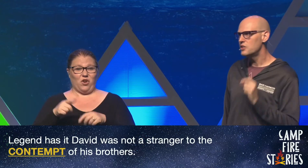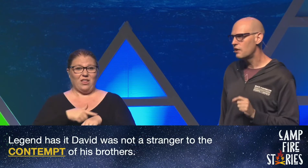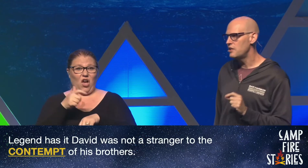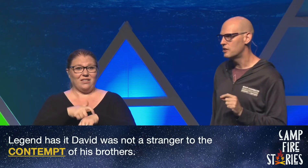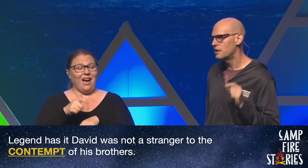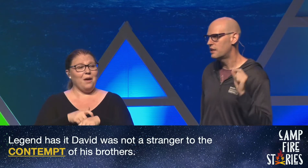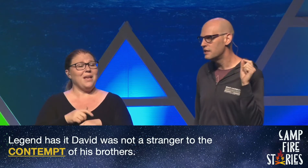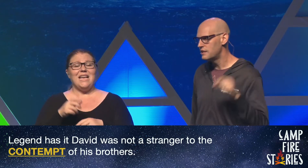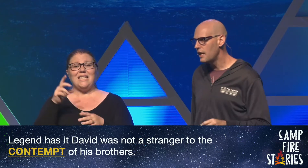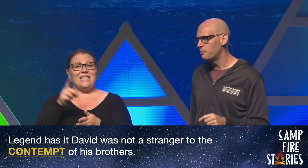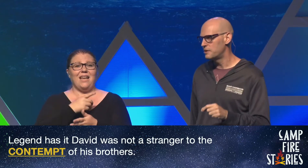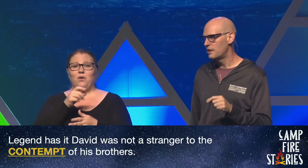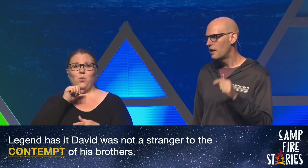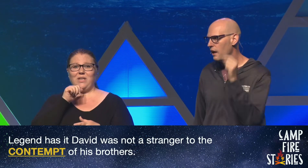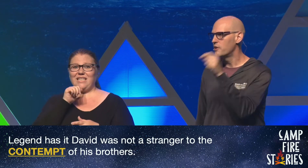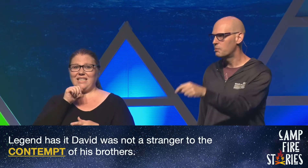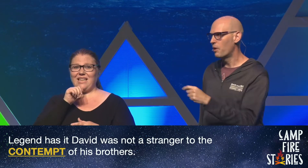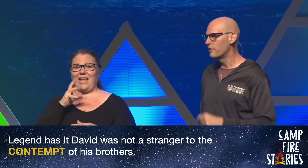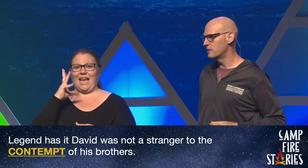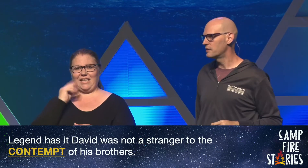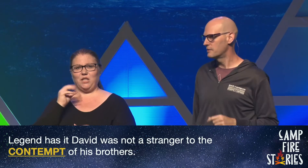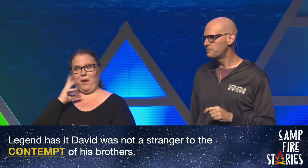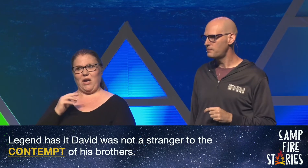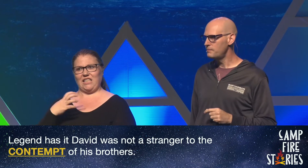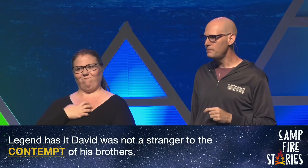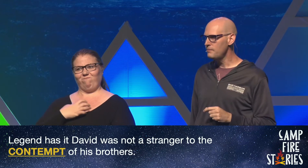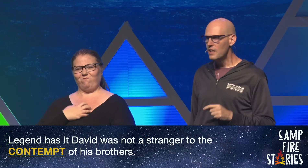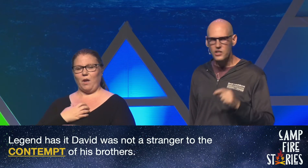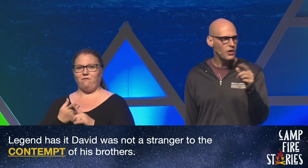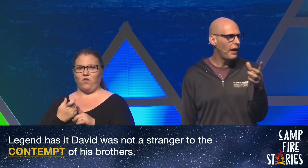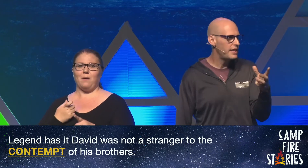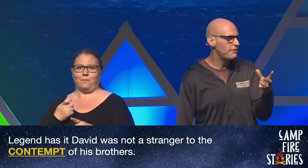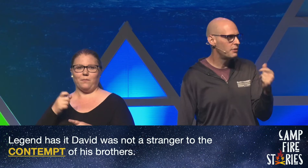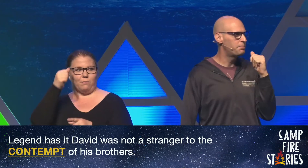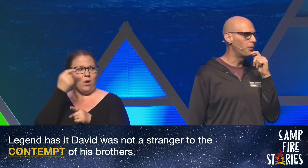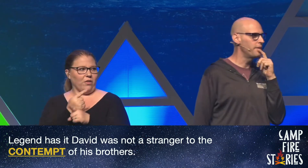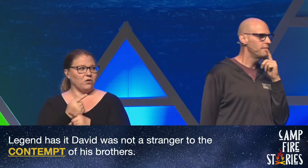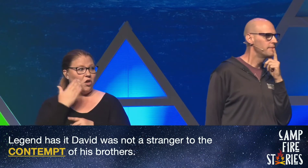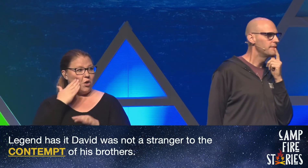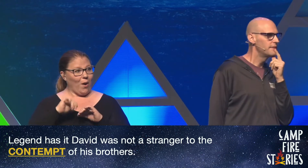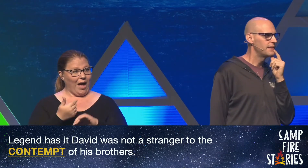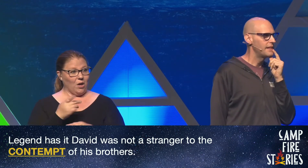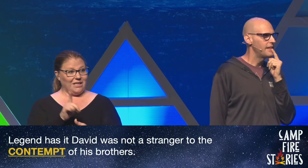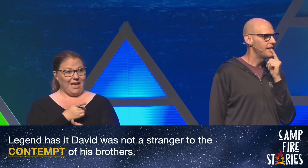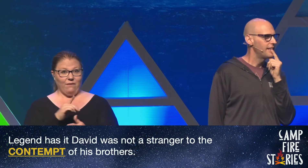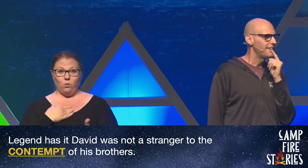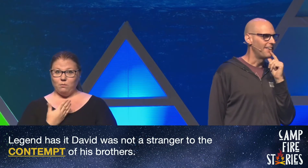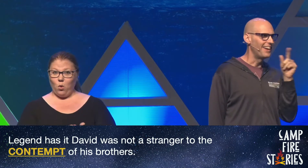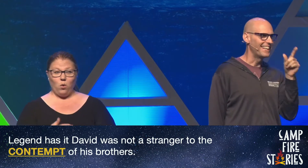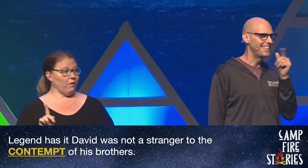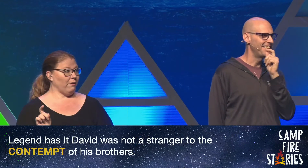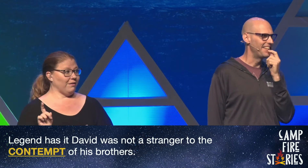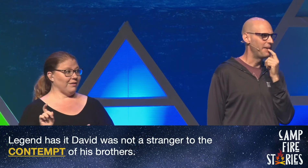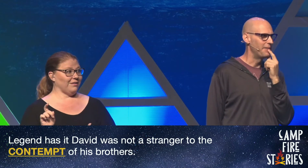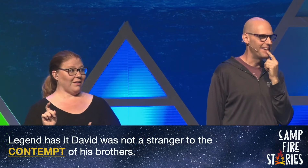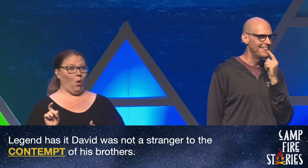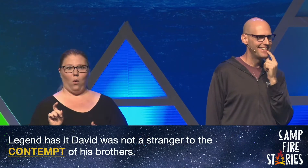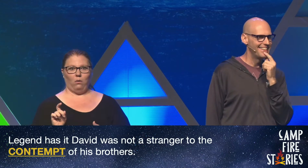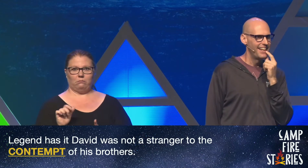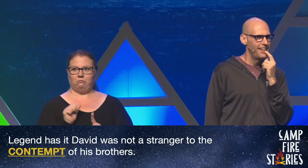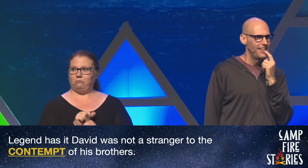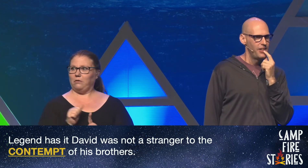not a stranger to the contempt of his brothers. Do y'all know how David was born? Oh, I got you on that